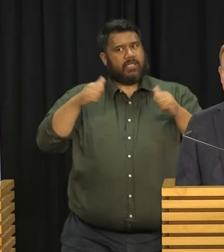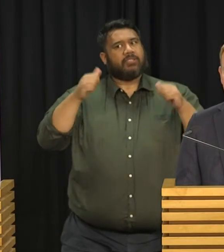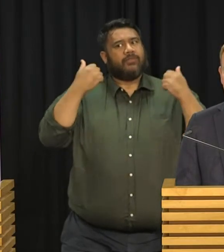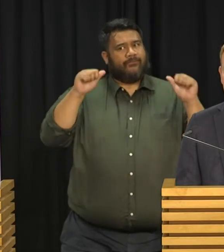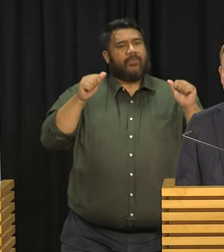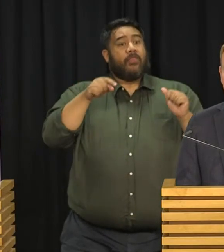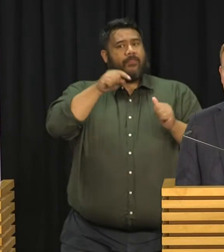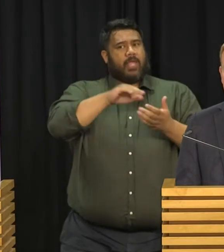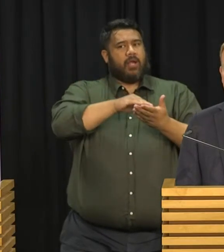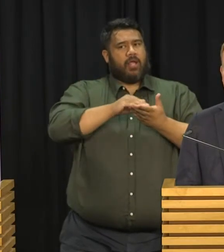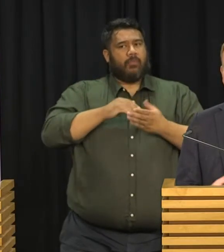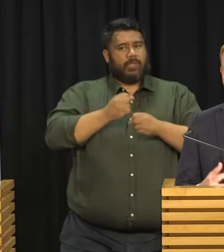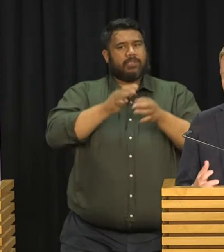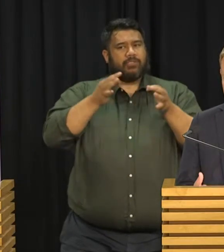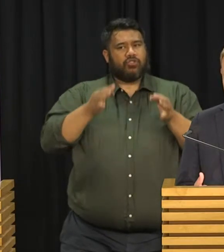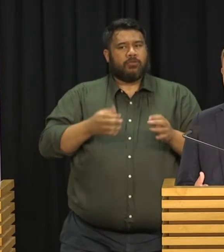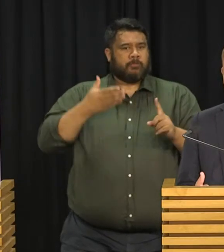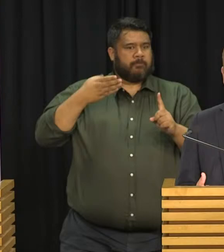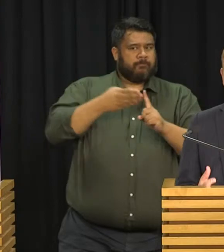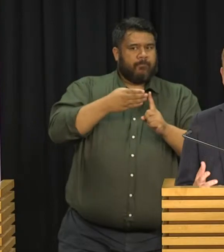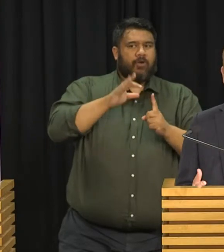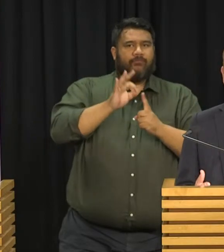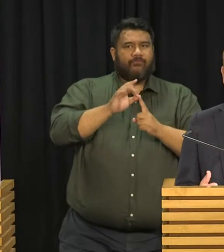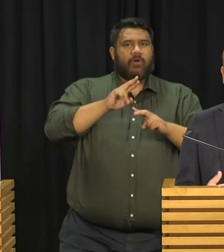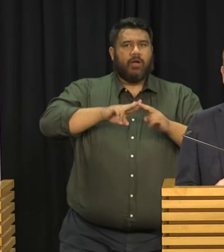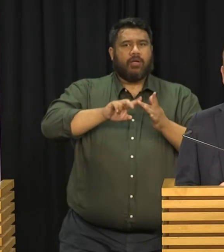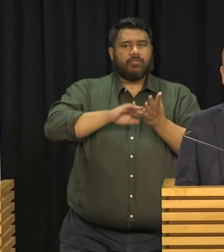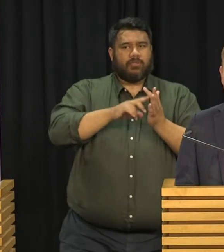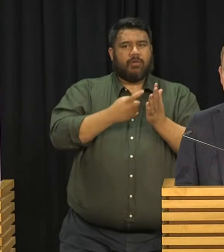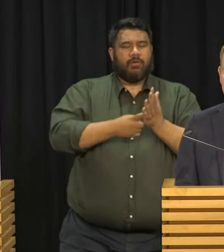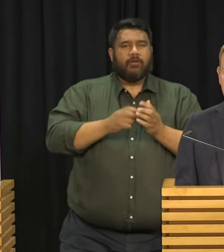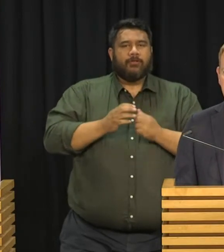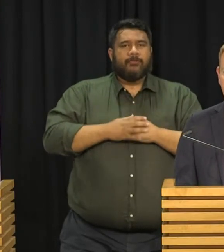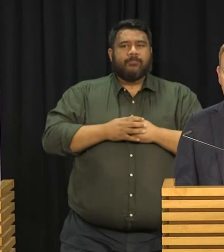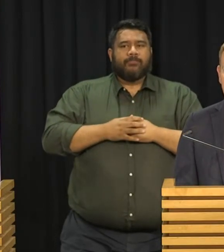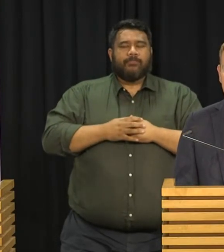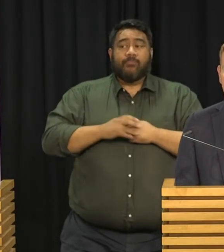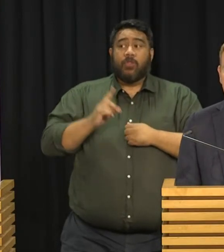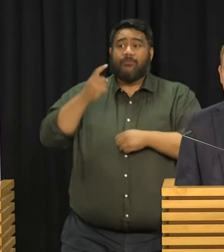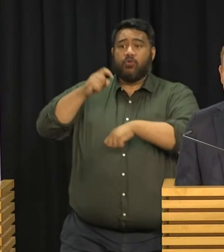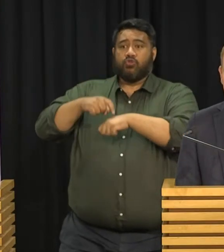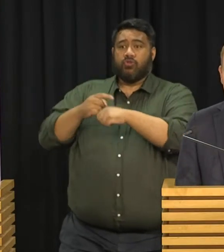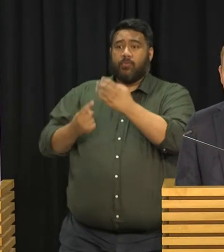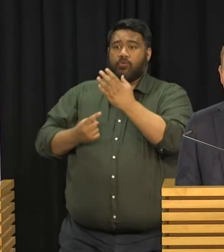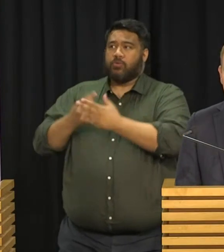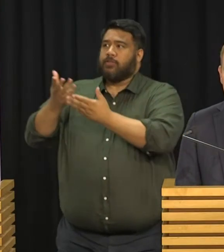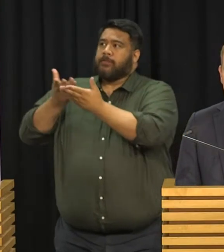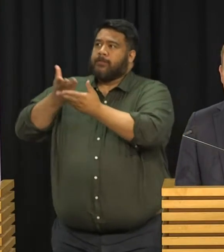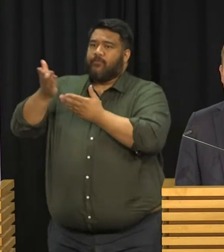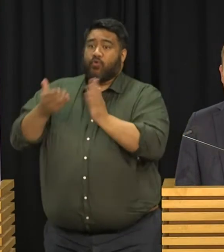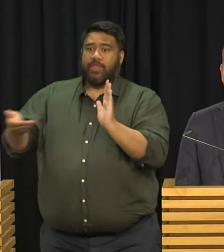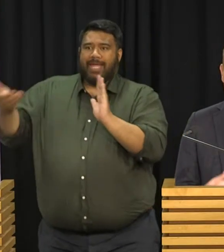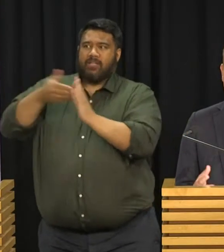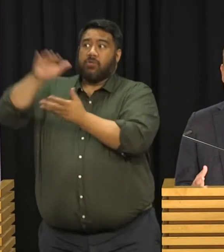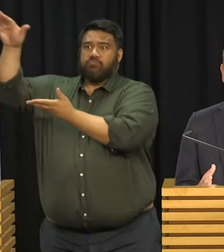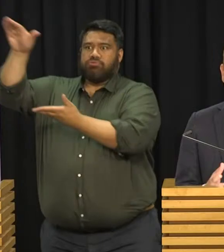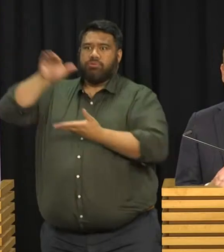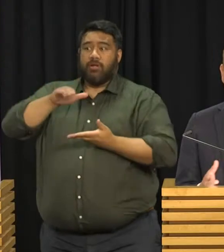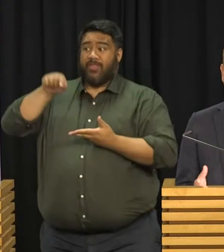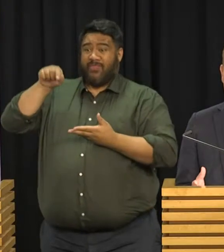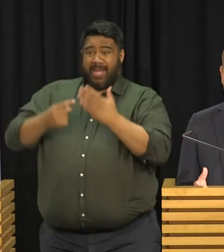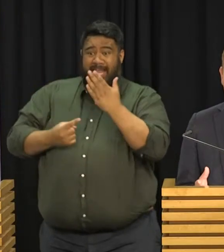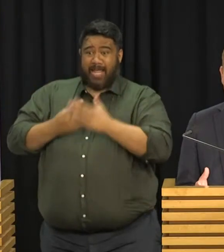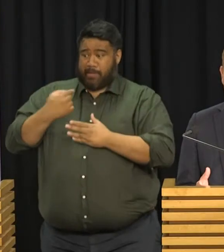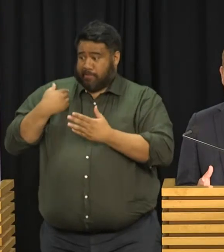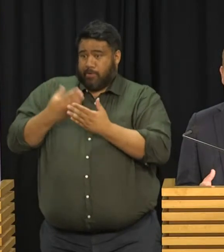of our consideration. Our first opportunity to negotiate with Pfizer for these extra doses literally has happened